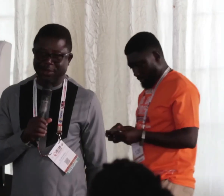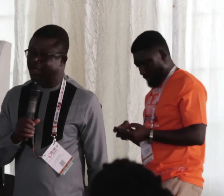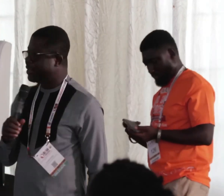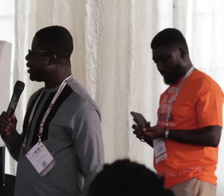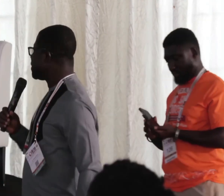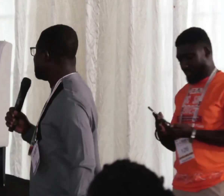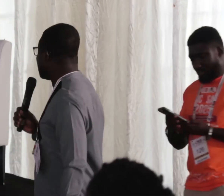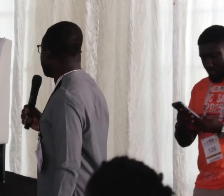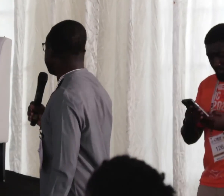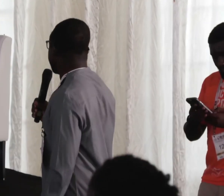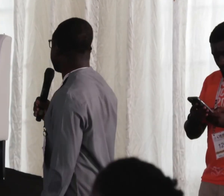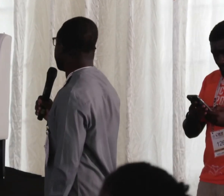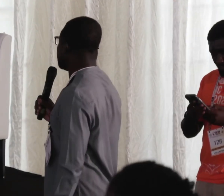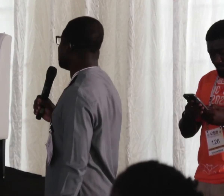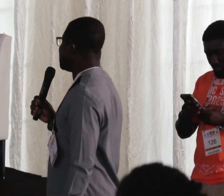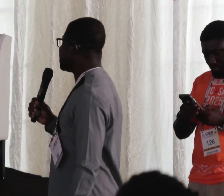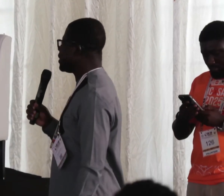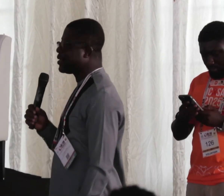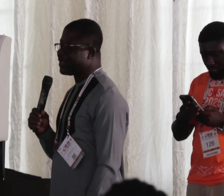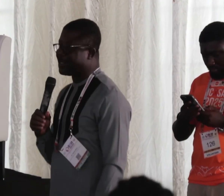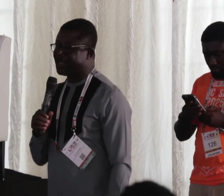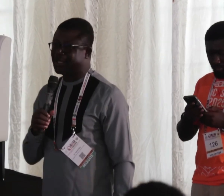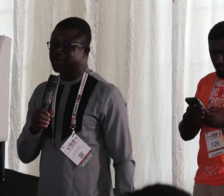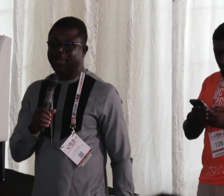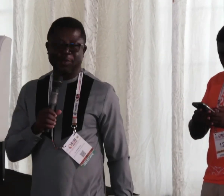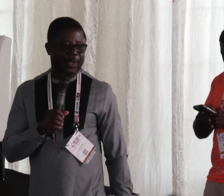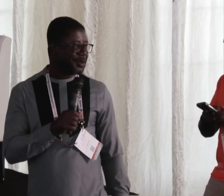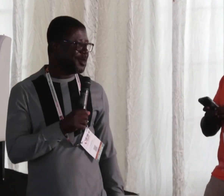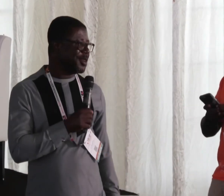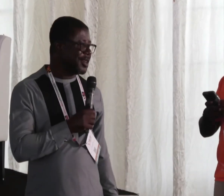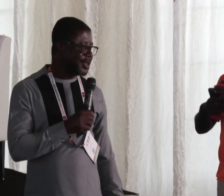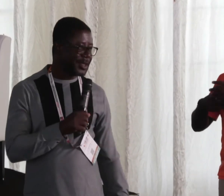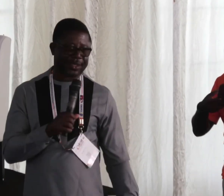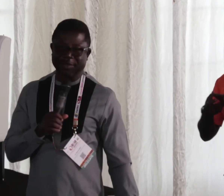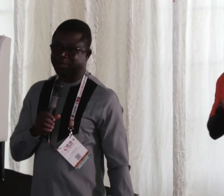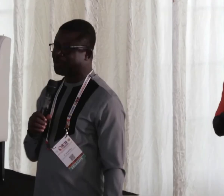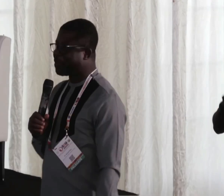home. Thank you very much for this session. It's been a wonderful session.